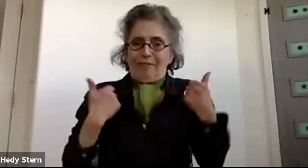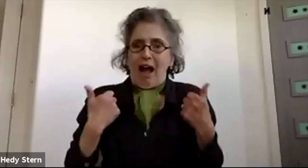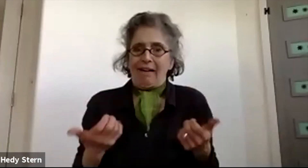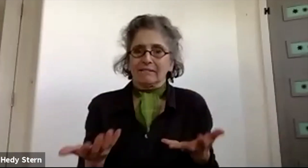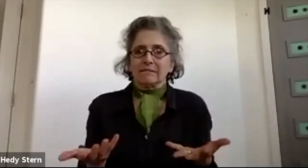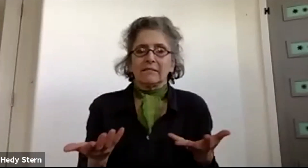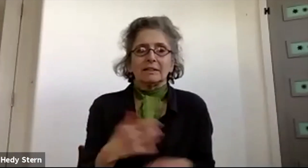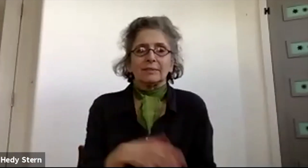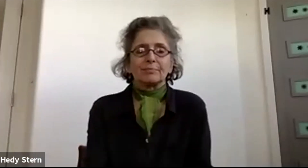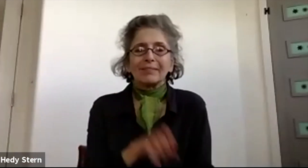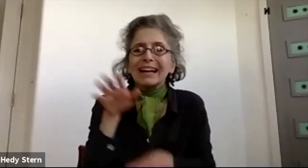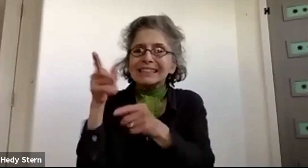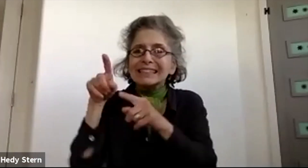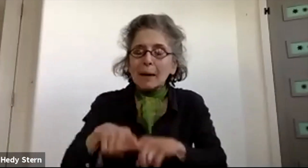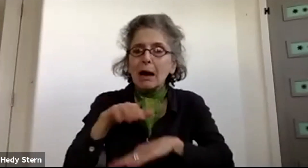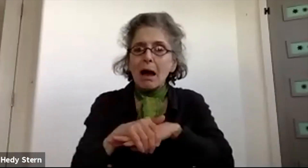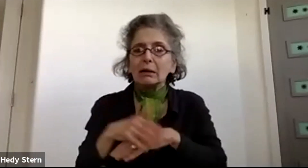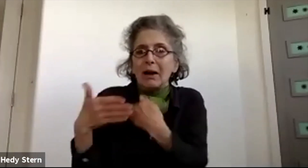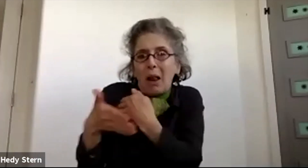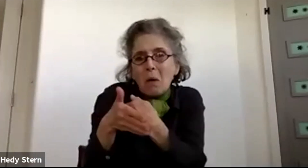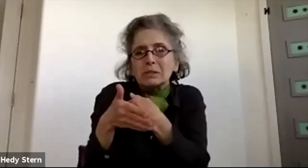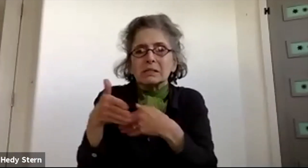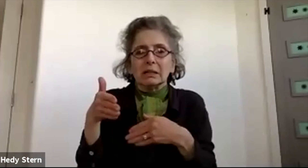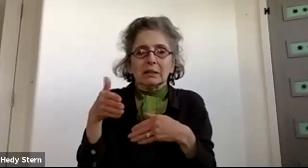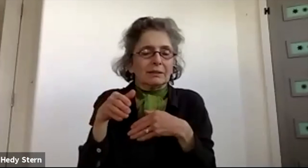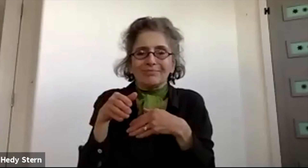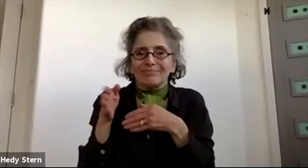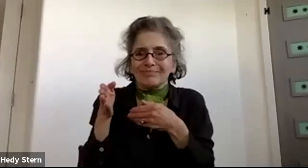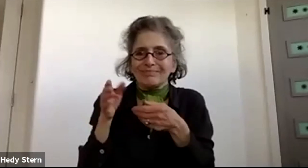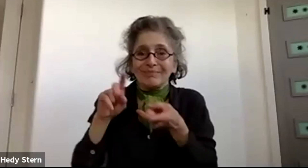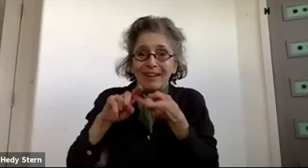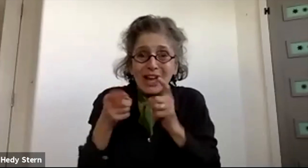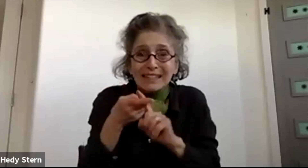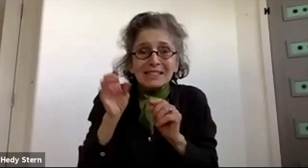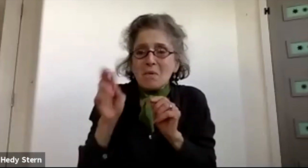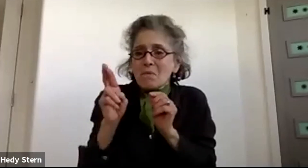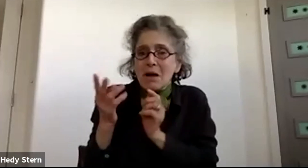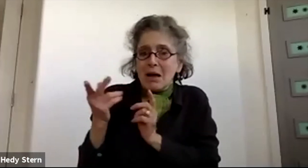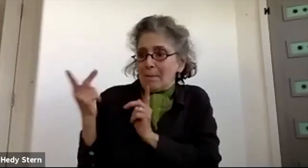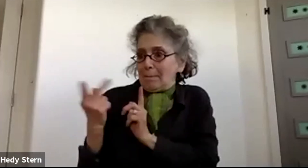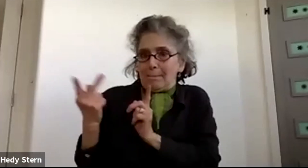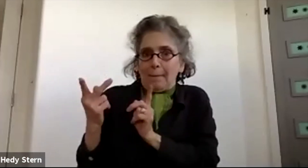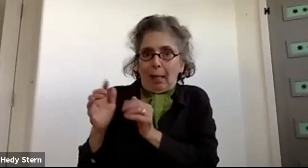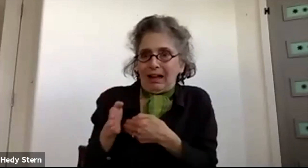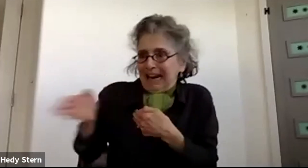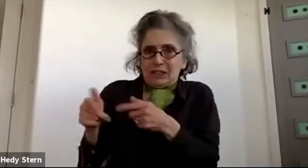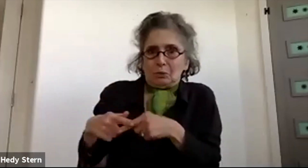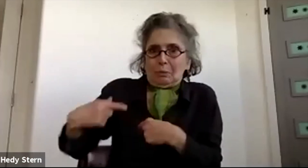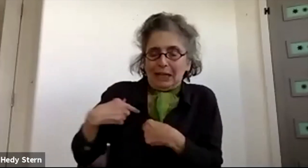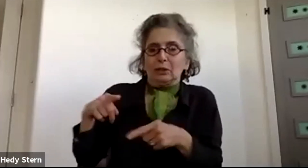be visually acute, but yeah, it depended on who was close by. If it was a friend or if somebody was